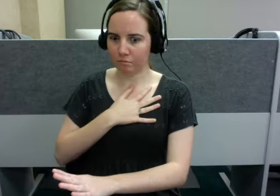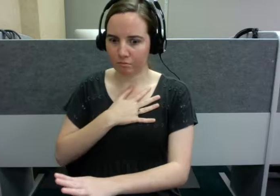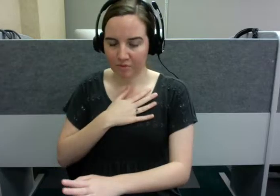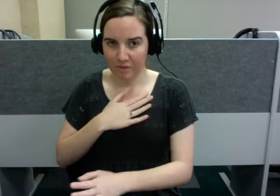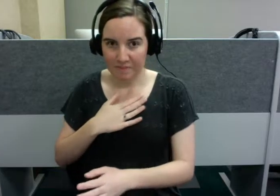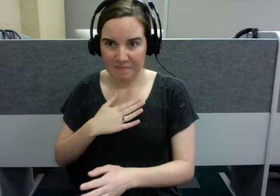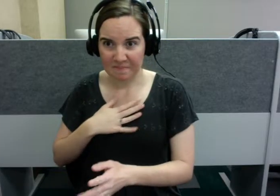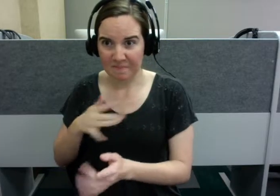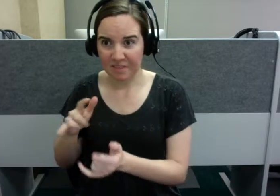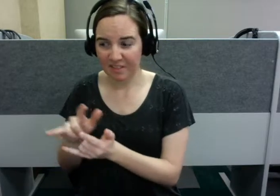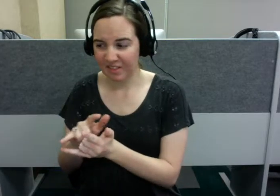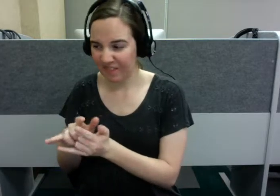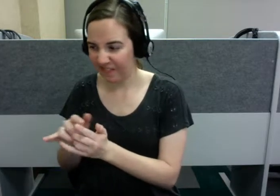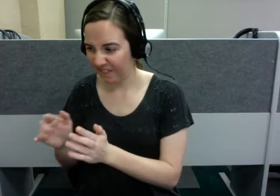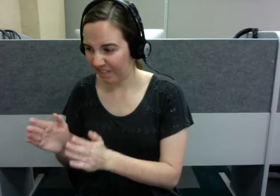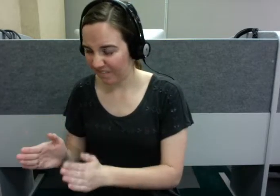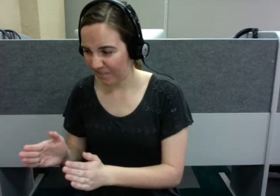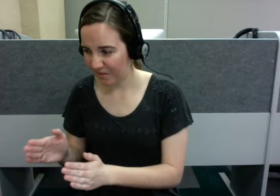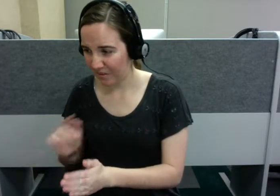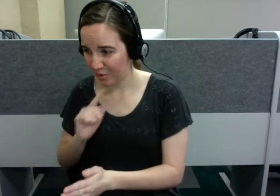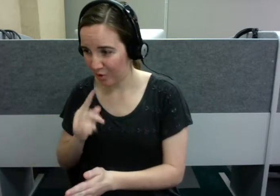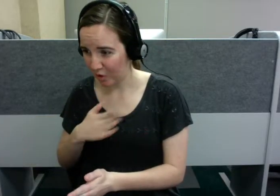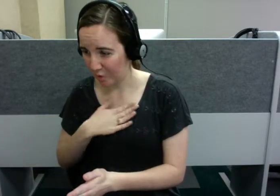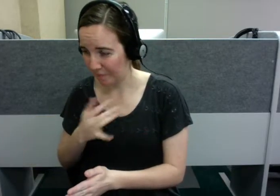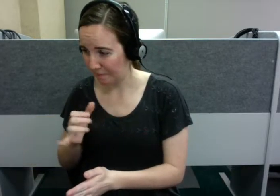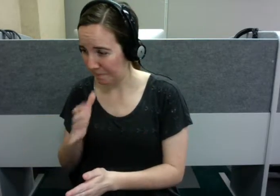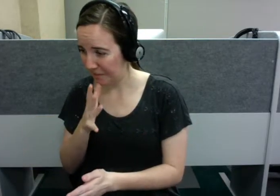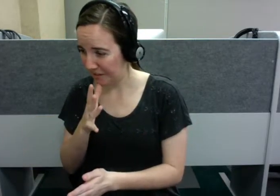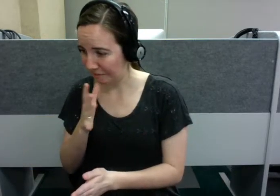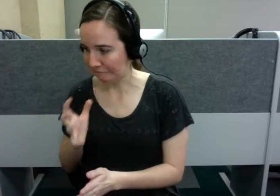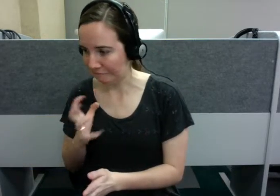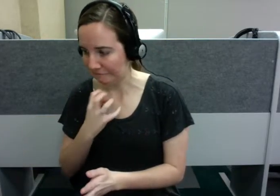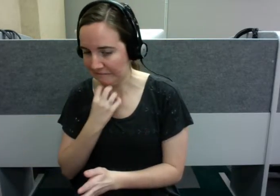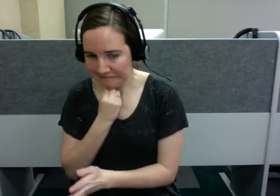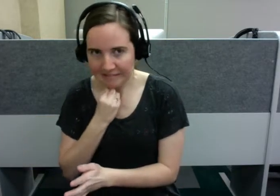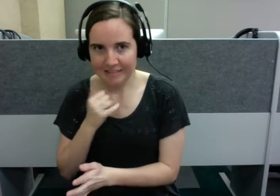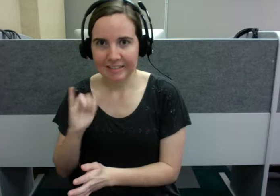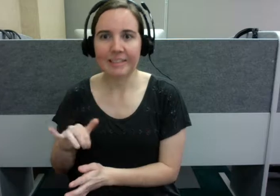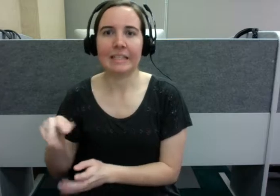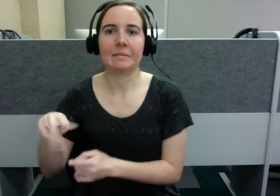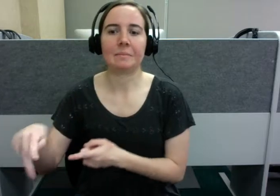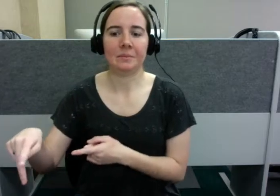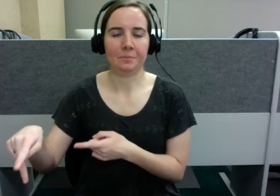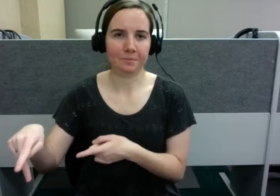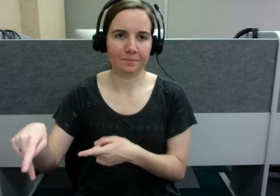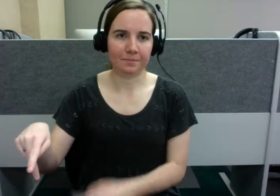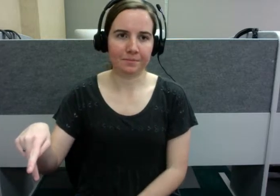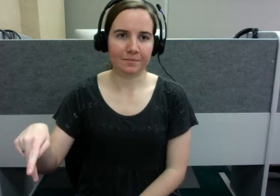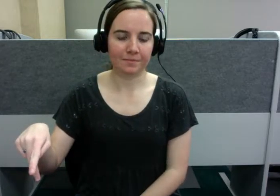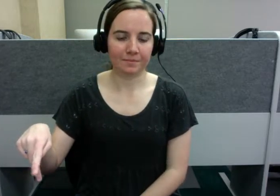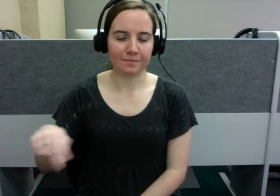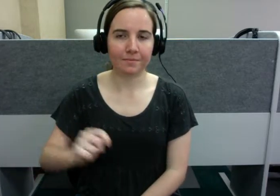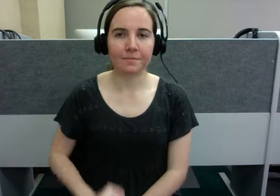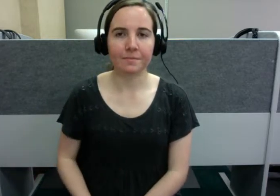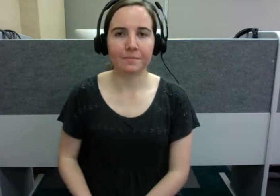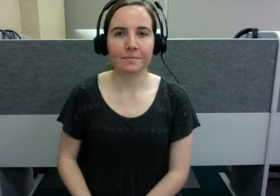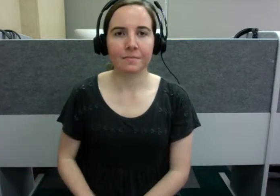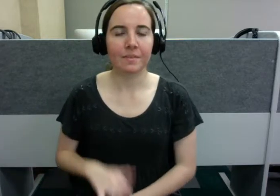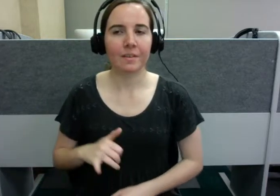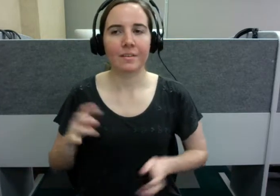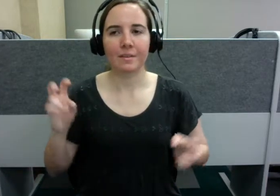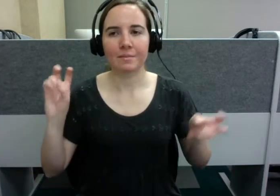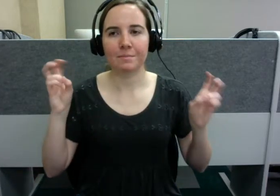he's been sleeping with and having babies with is his mother, okay? That's peripety, or peripeteia. And this